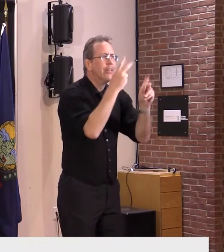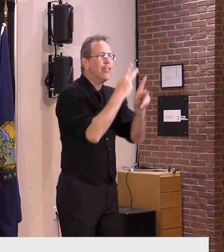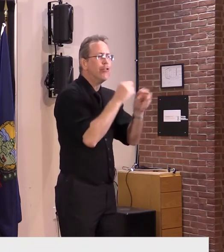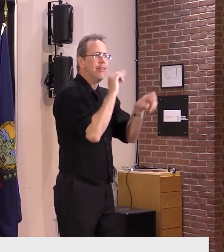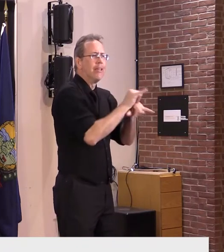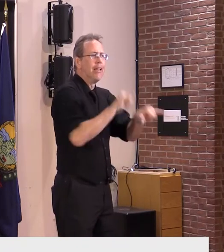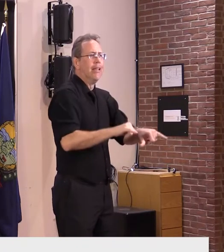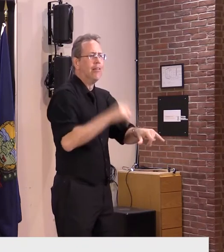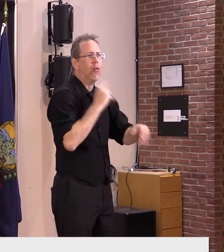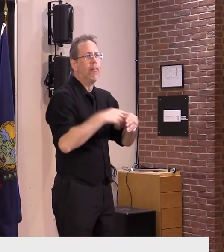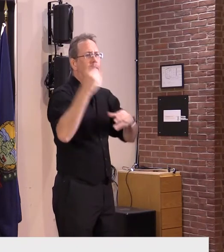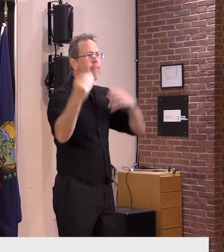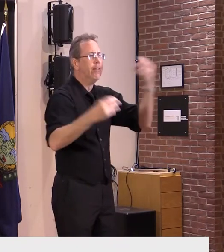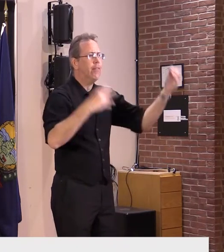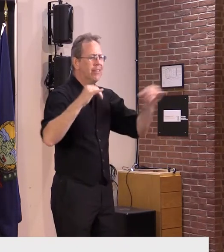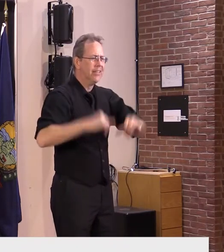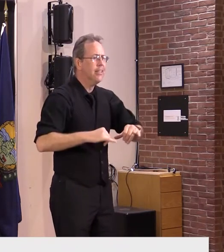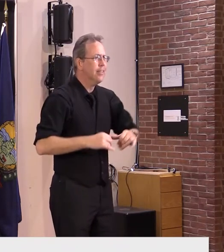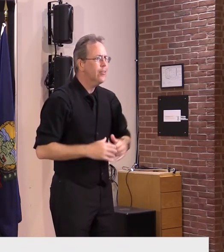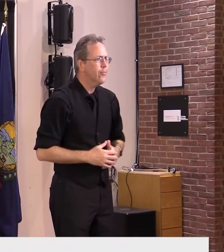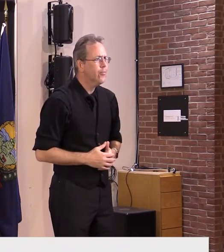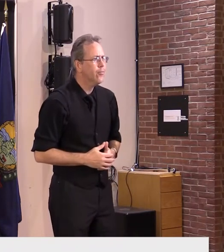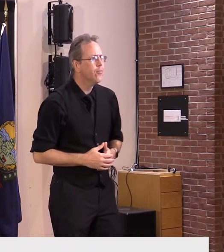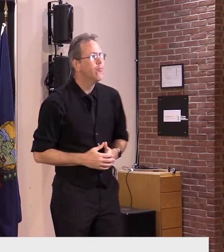Okay. Thank you.